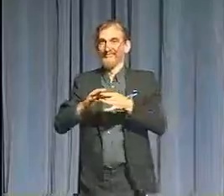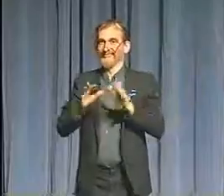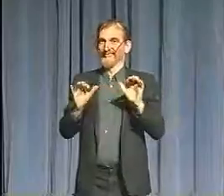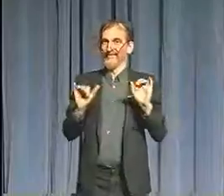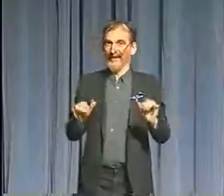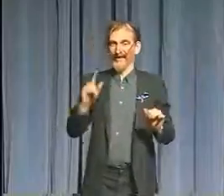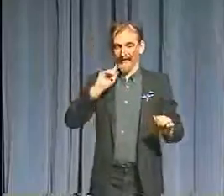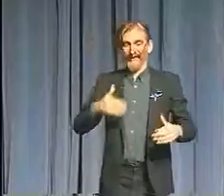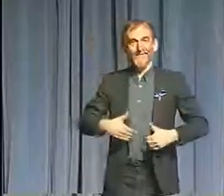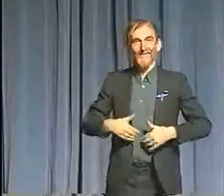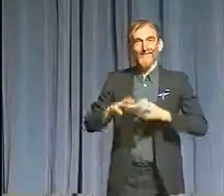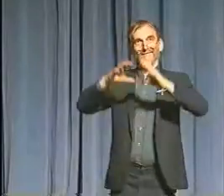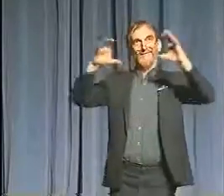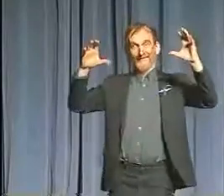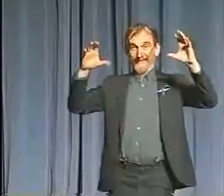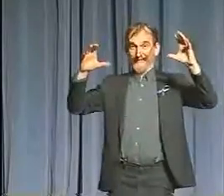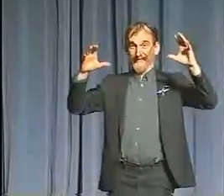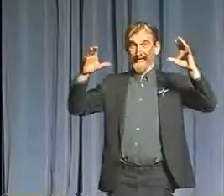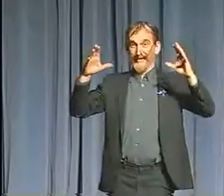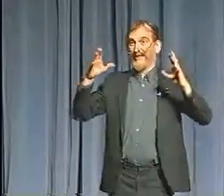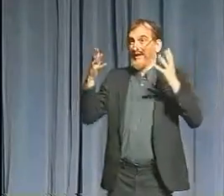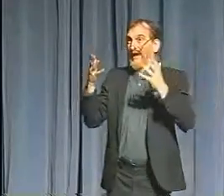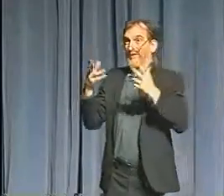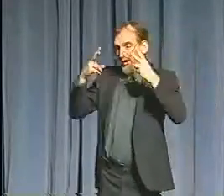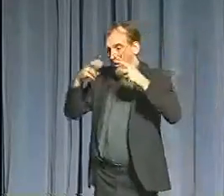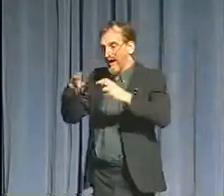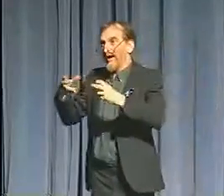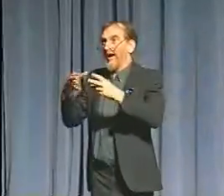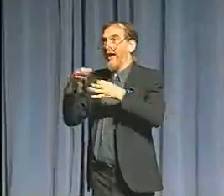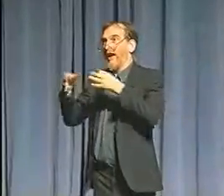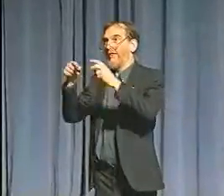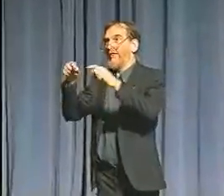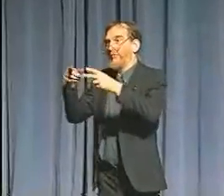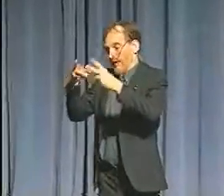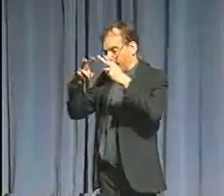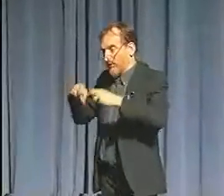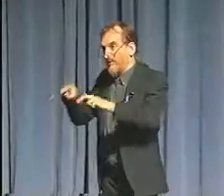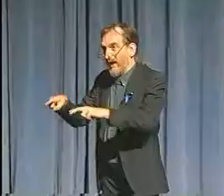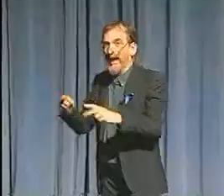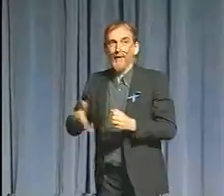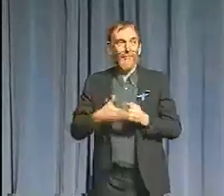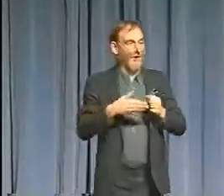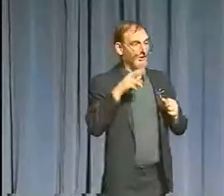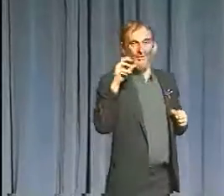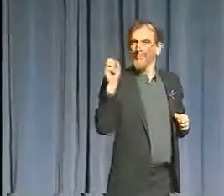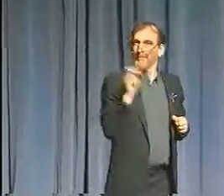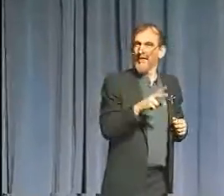body of the deaf person and emerges out his hand and out of his whole being.